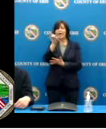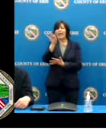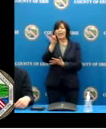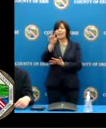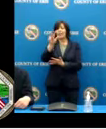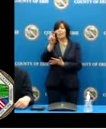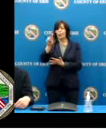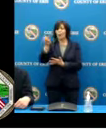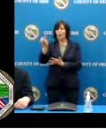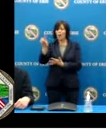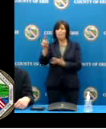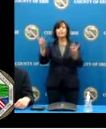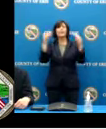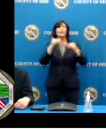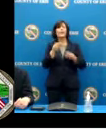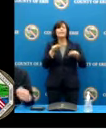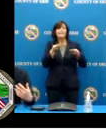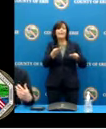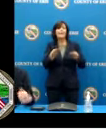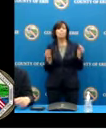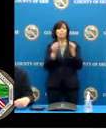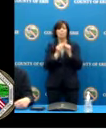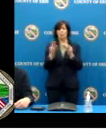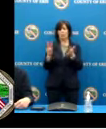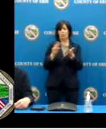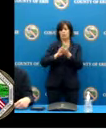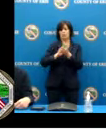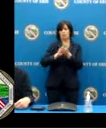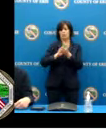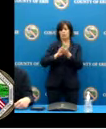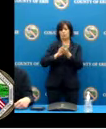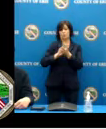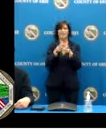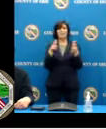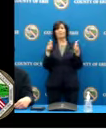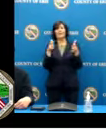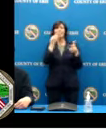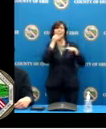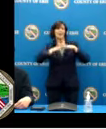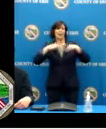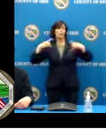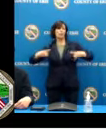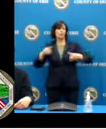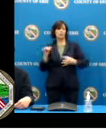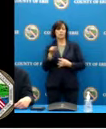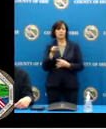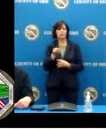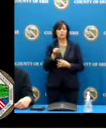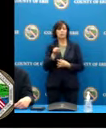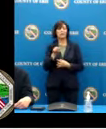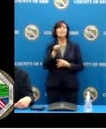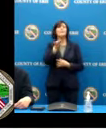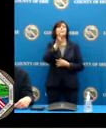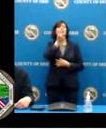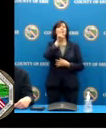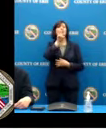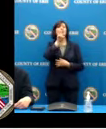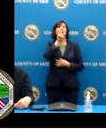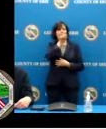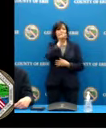716-406-8311, or Feed More Western New York, which is the overarching entity for the Meals on Wheels of Western New York organization,